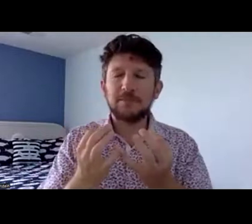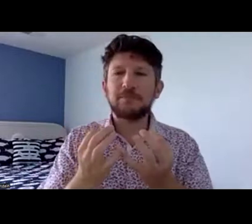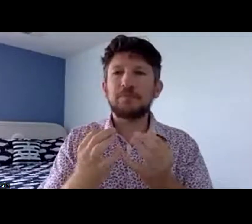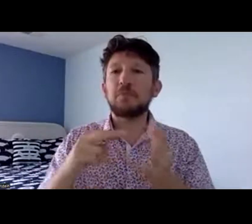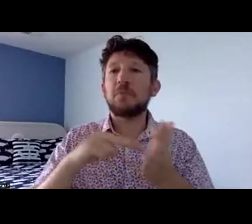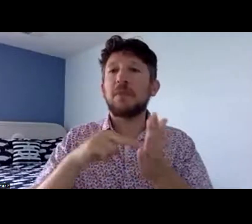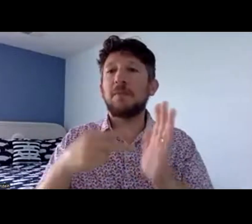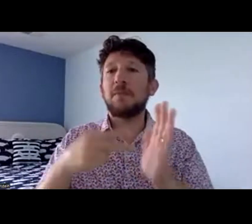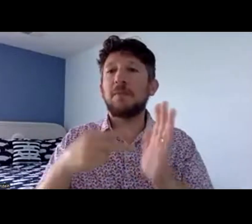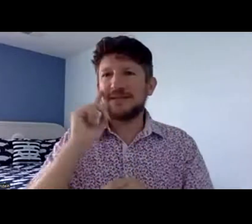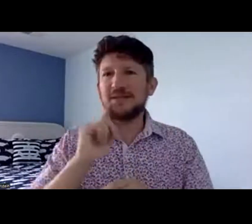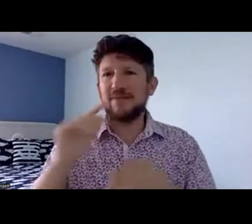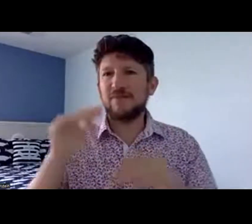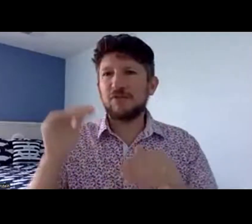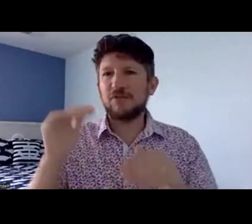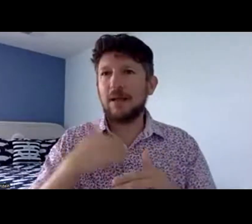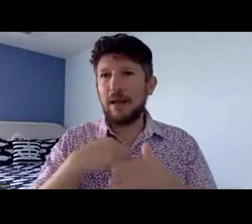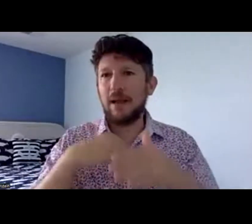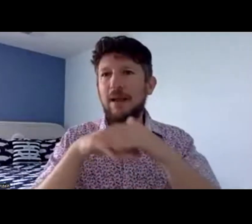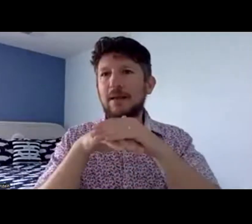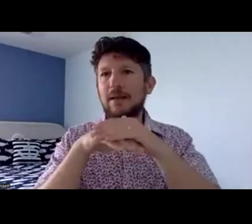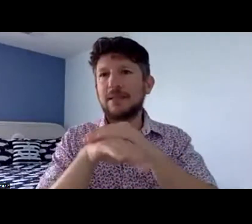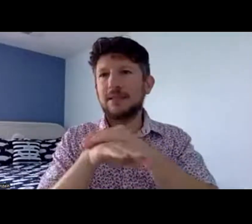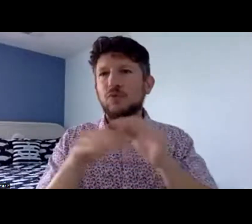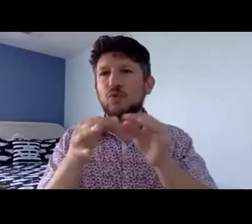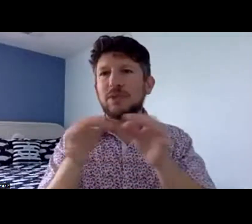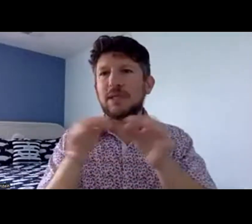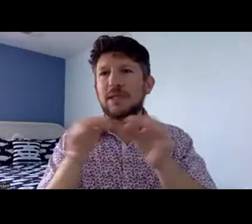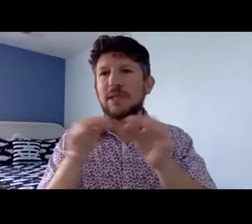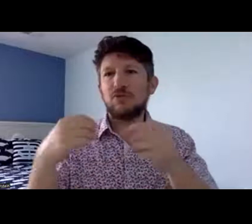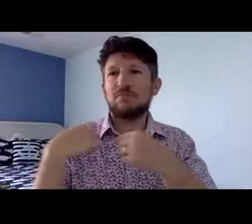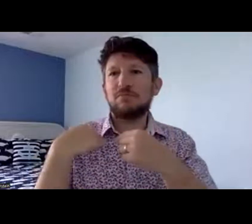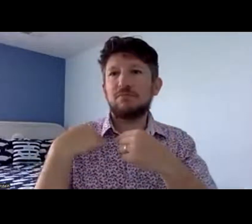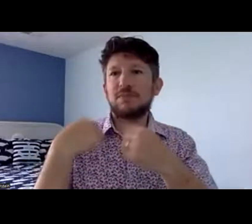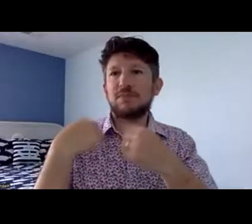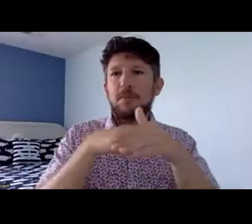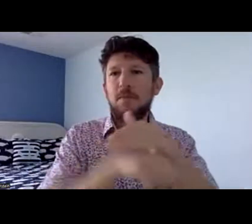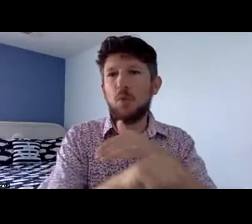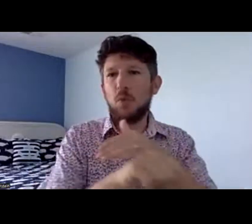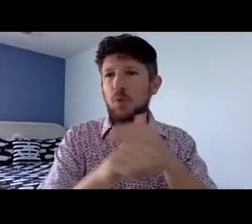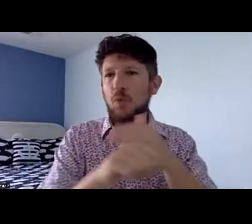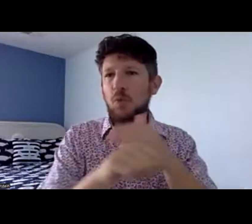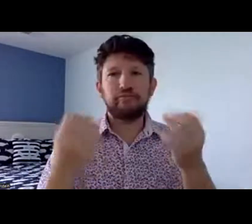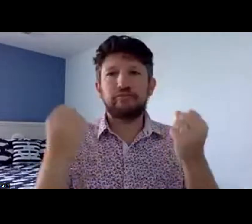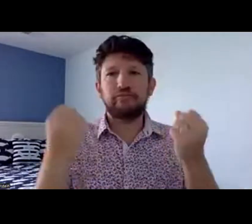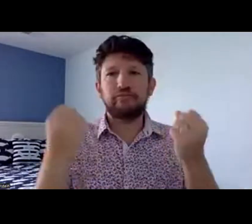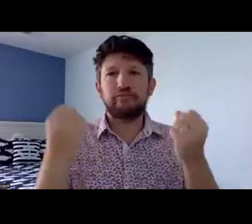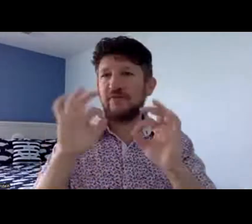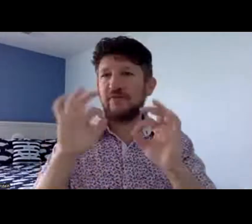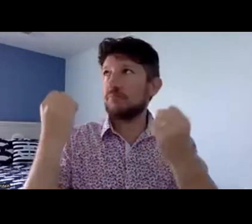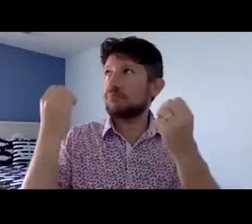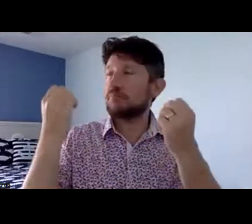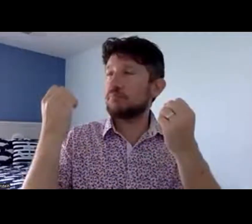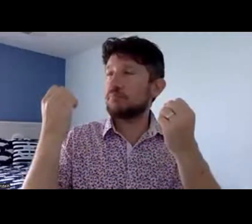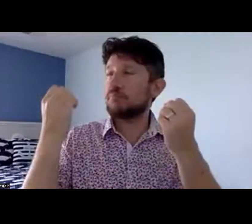there are statistically, a lot of students that come from deaf families. So children have access to language from